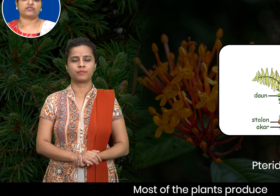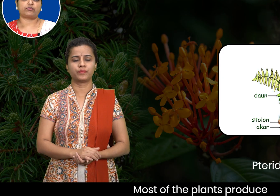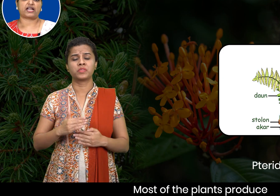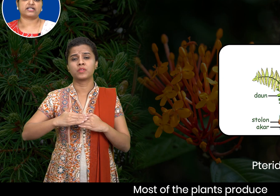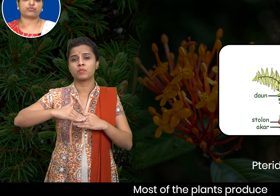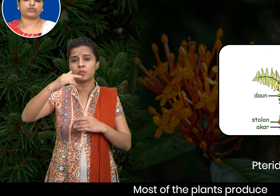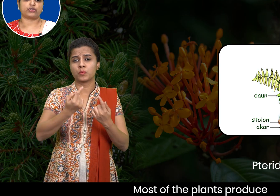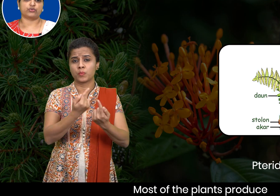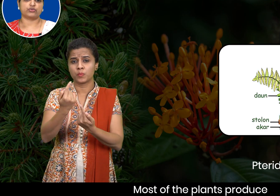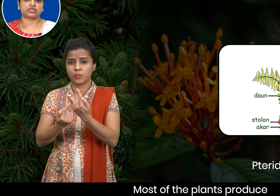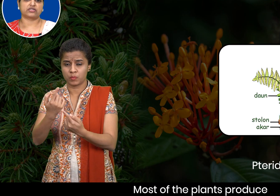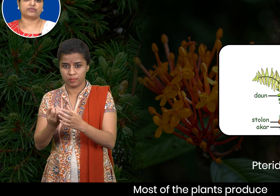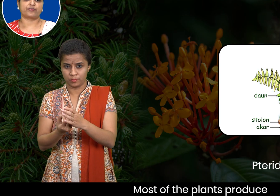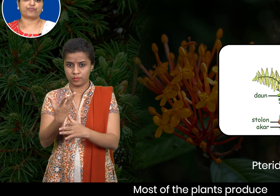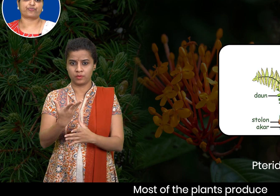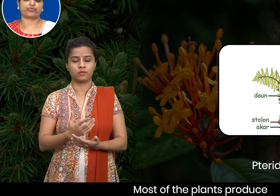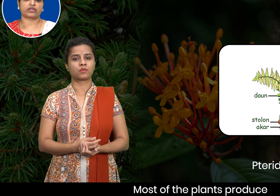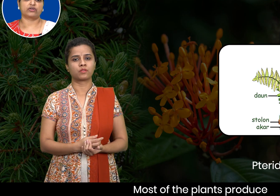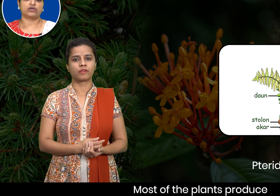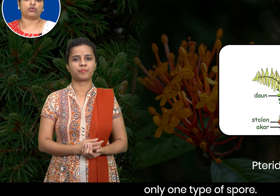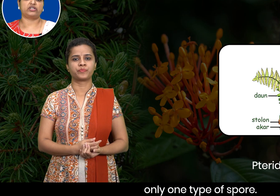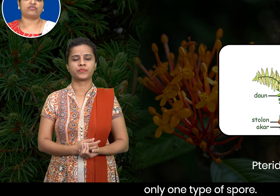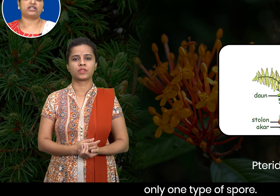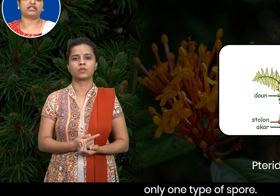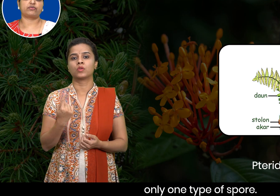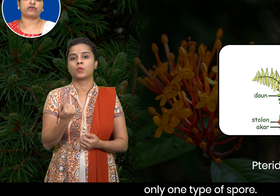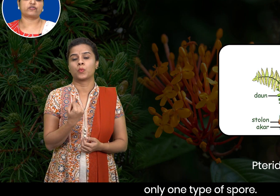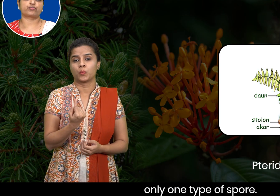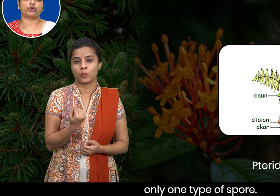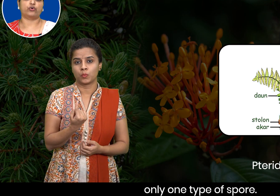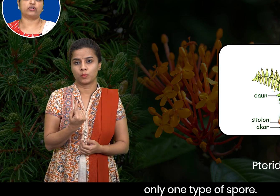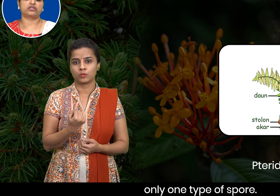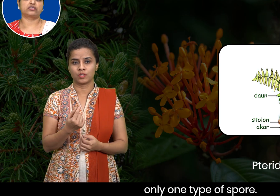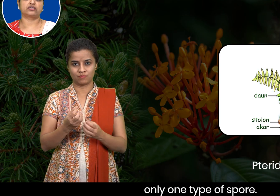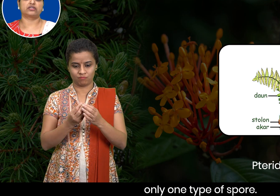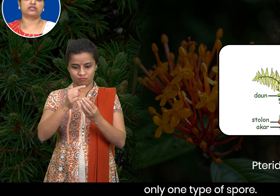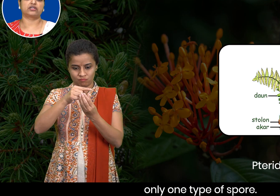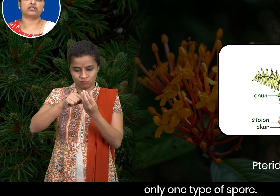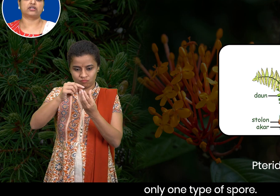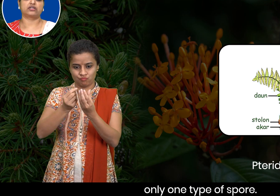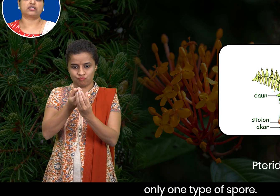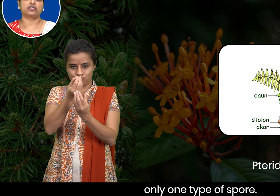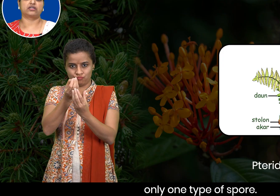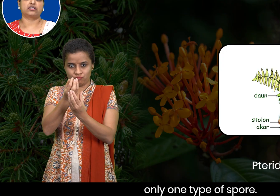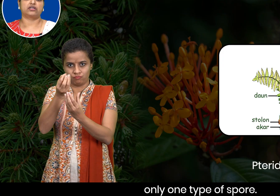Most of the plants produce only one type of spore,